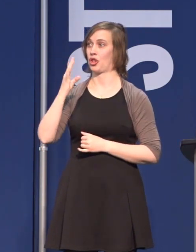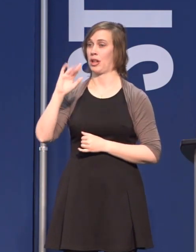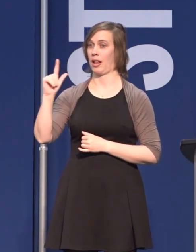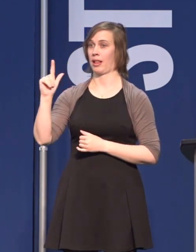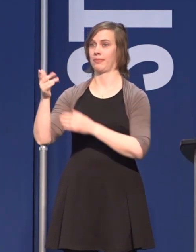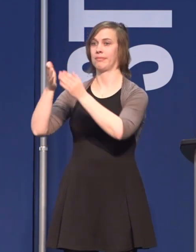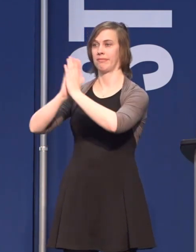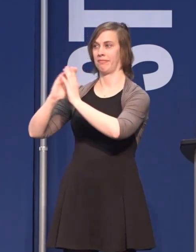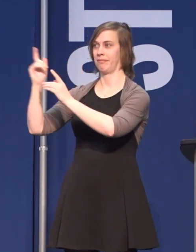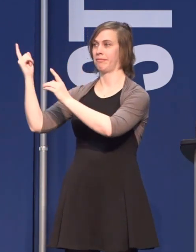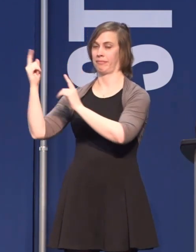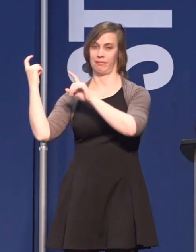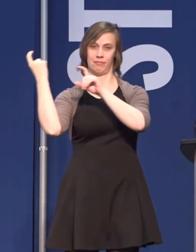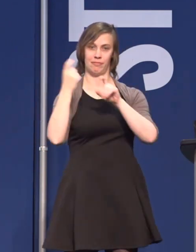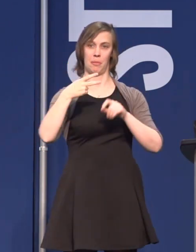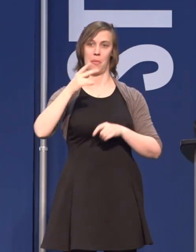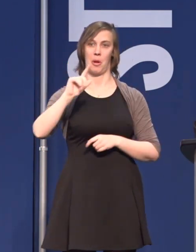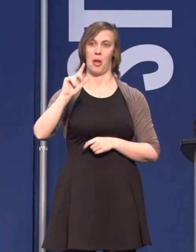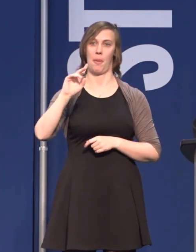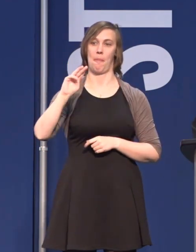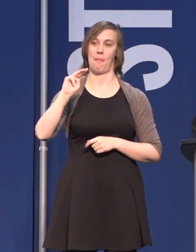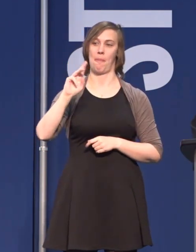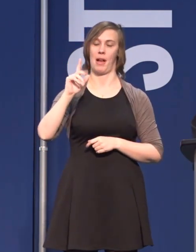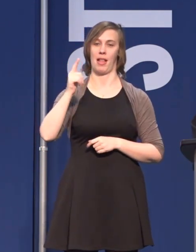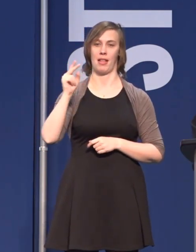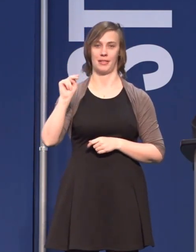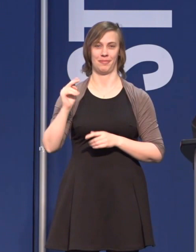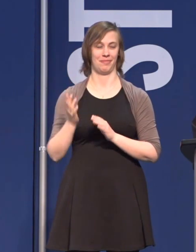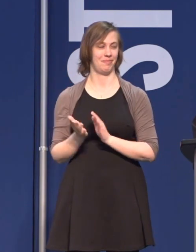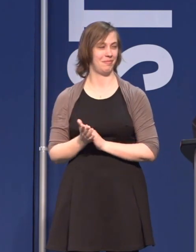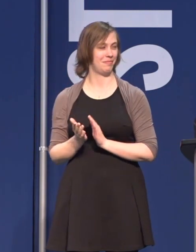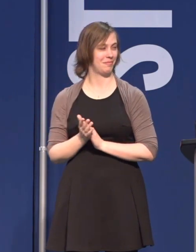this award to Paul Mullen.